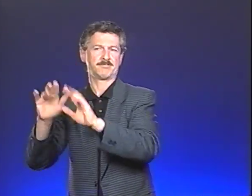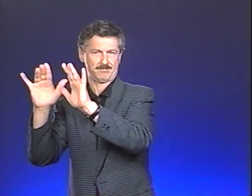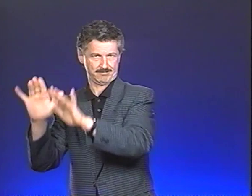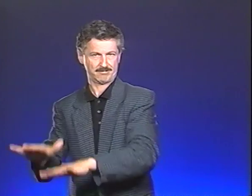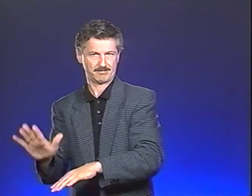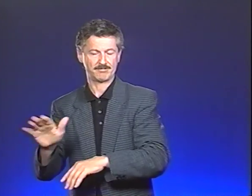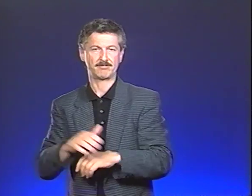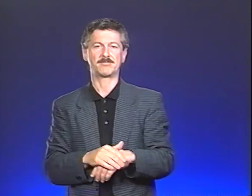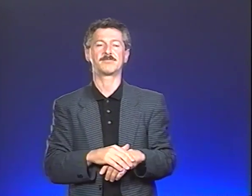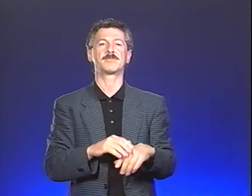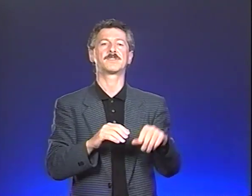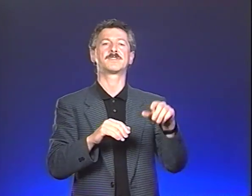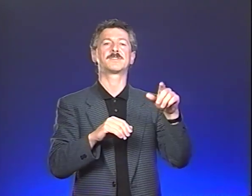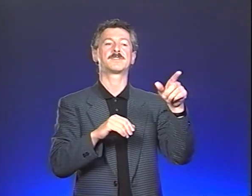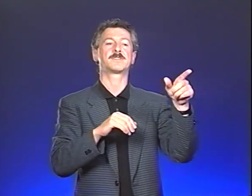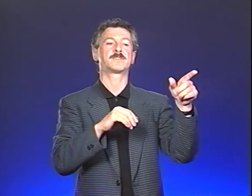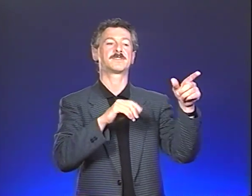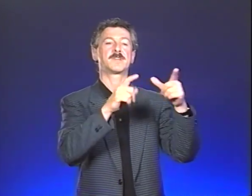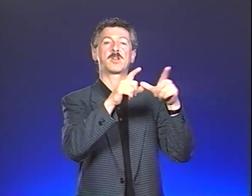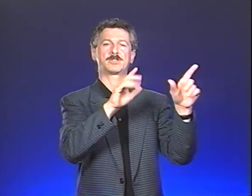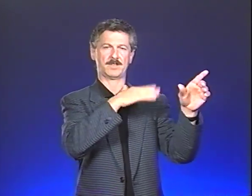code are considered arbitrary symbols.